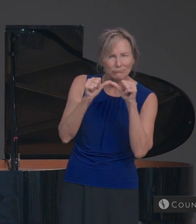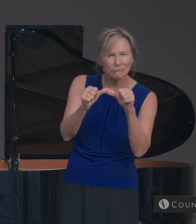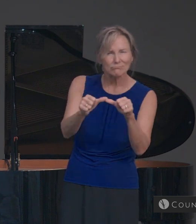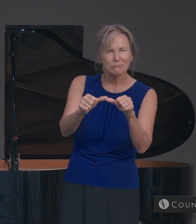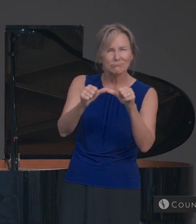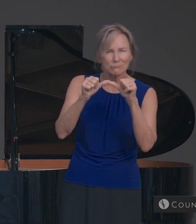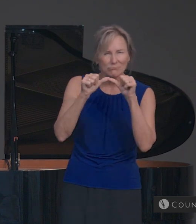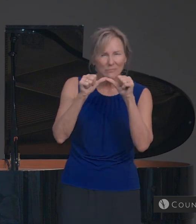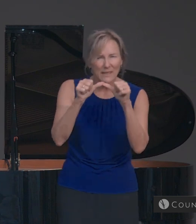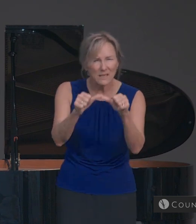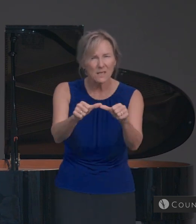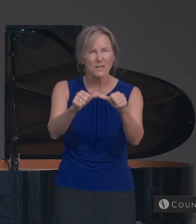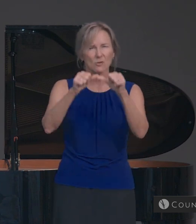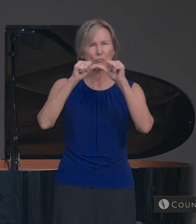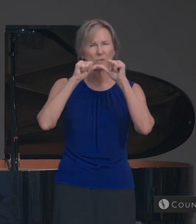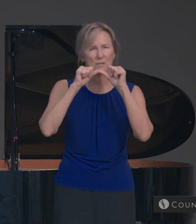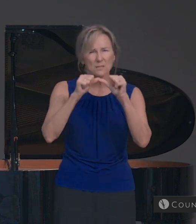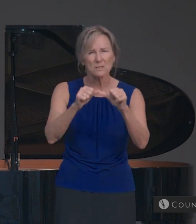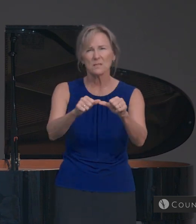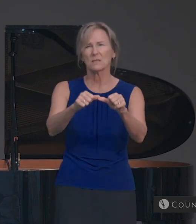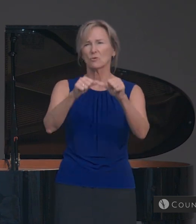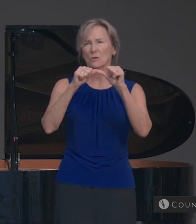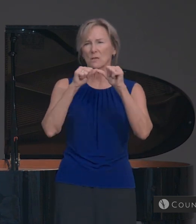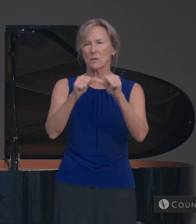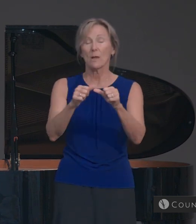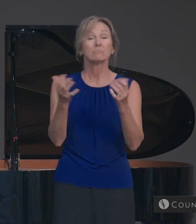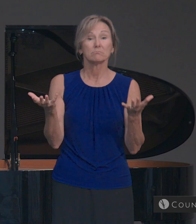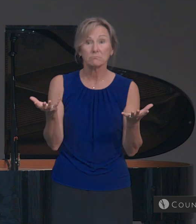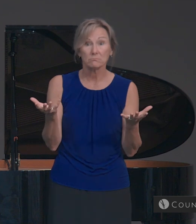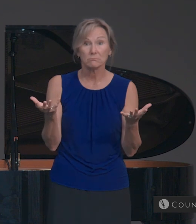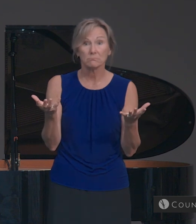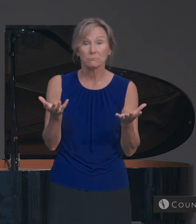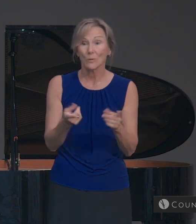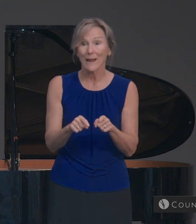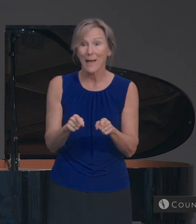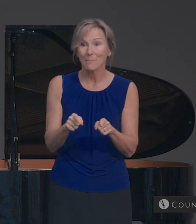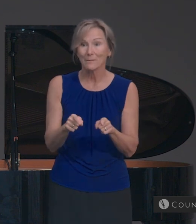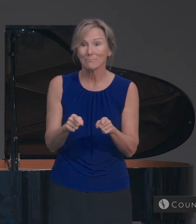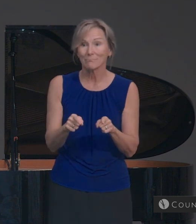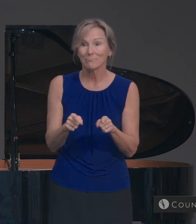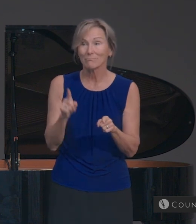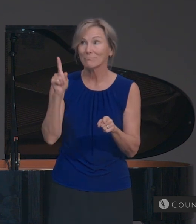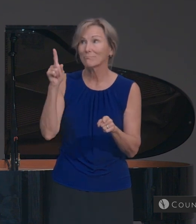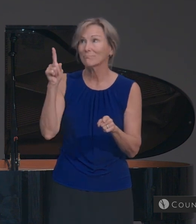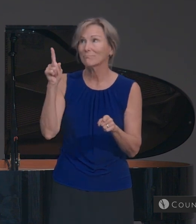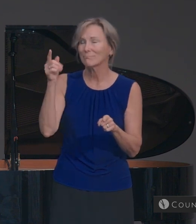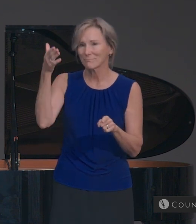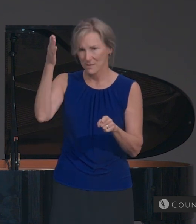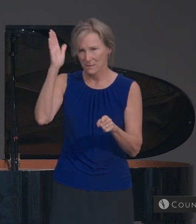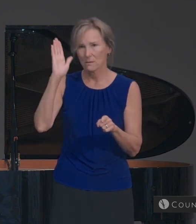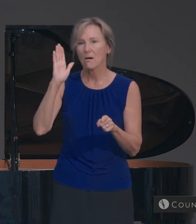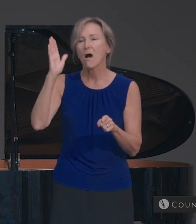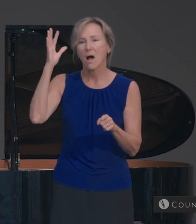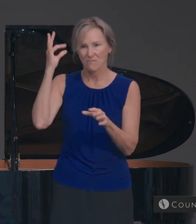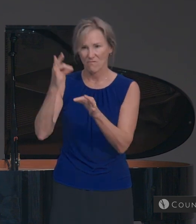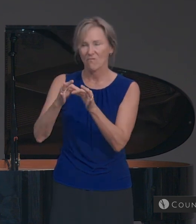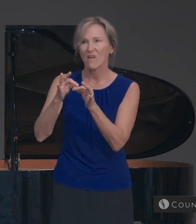on and kept on. And guess what? God was faithful to his word